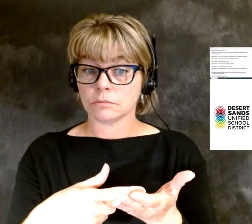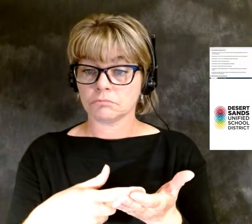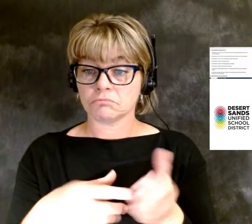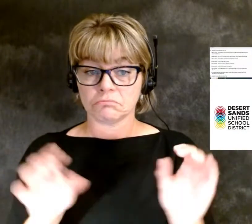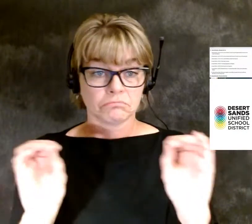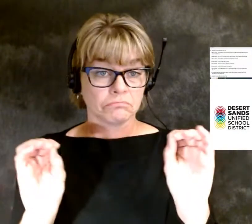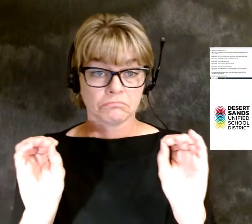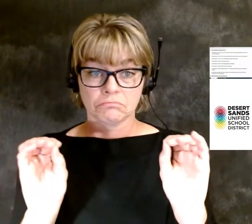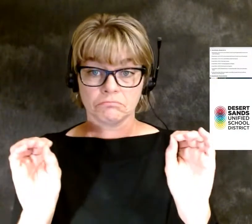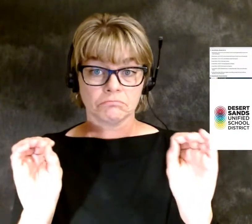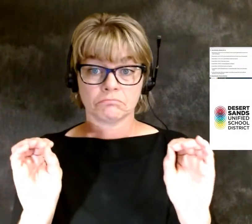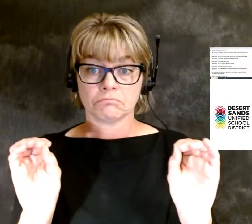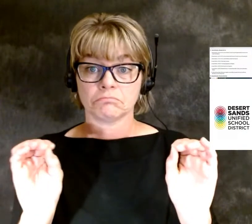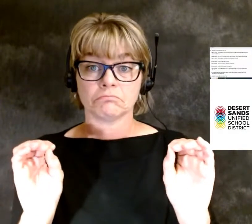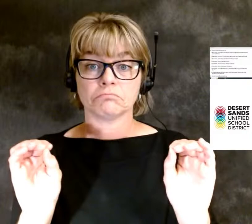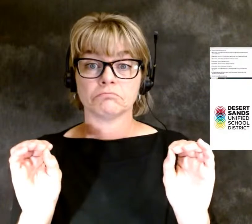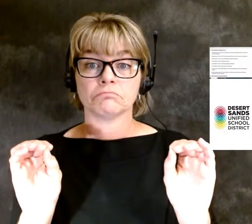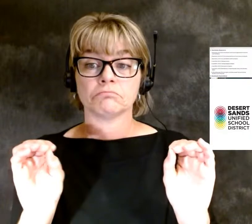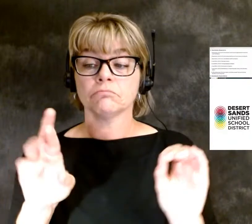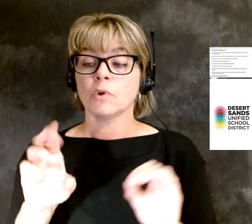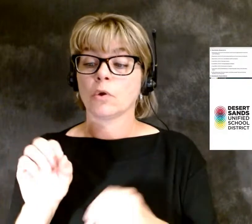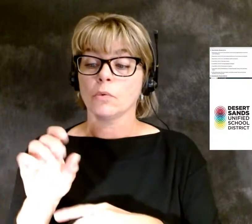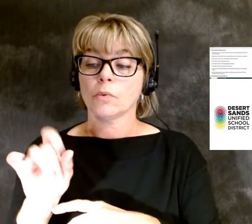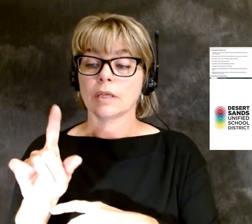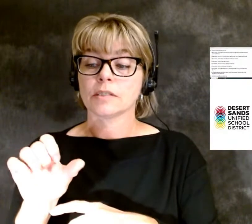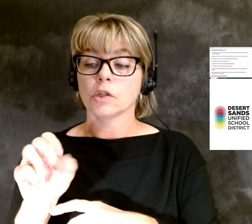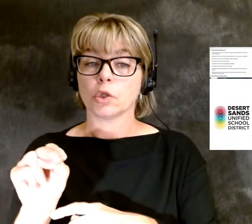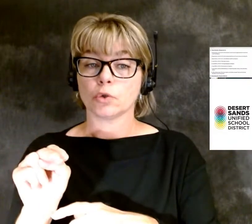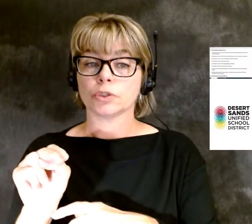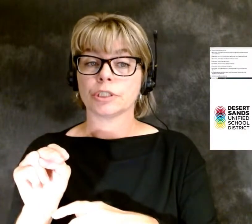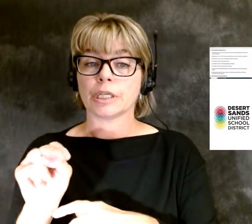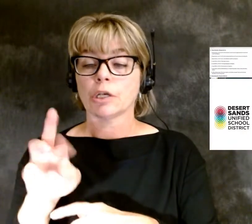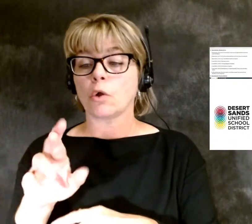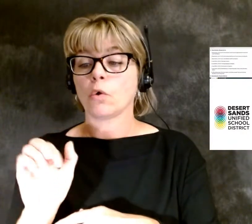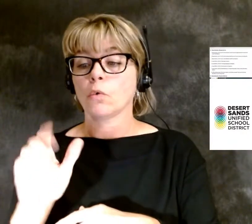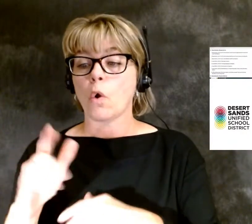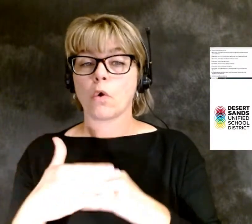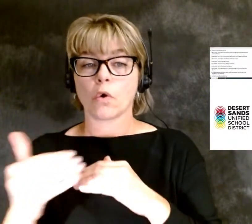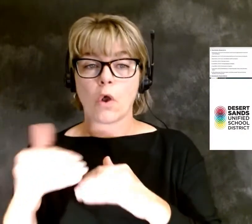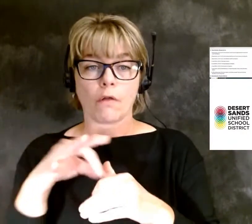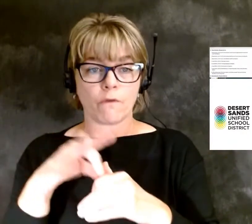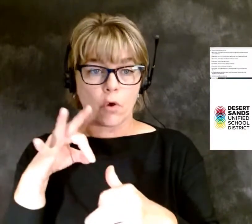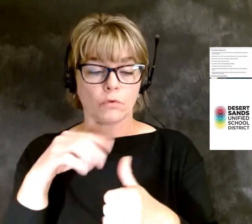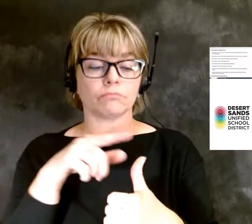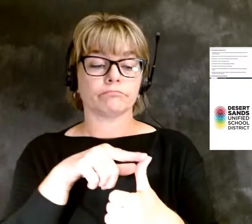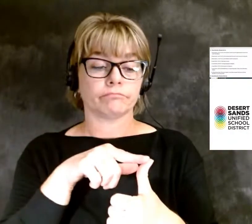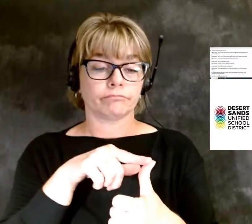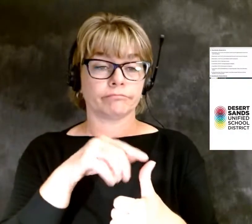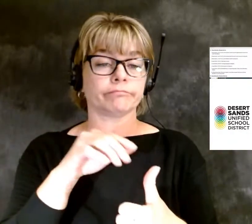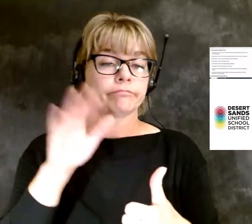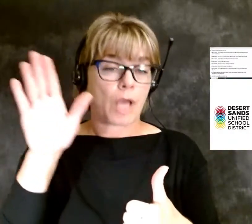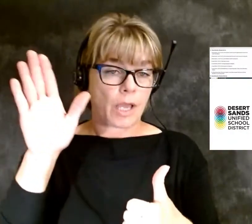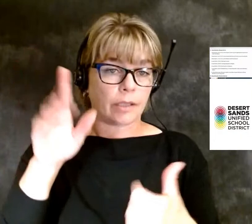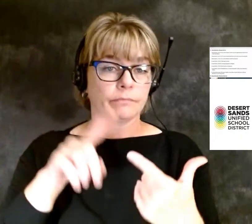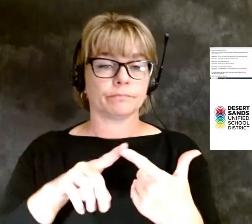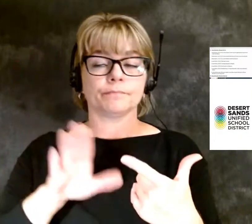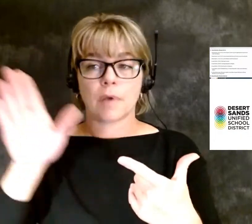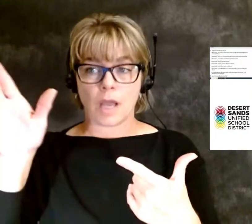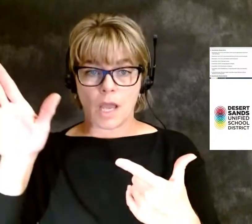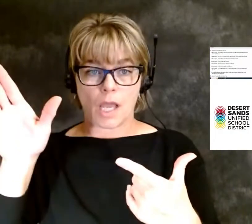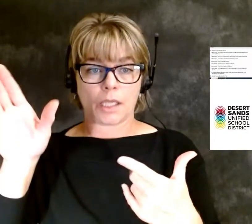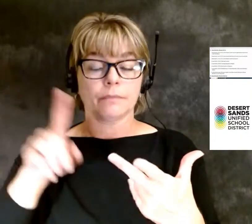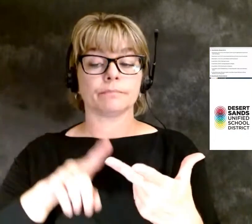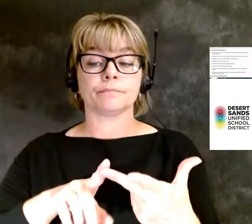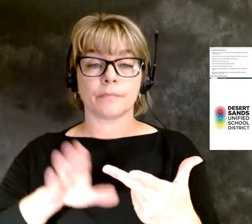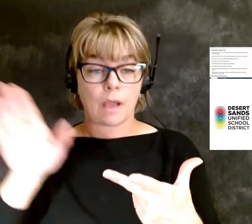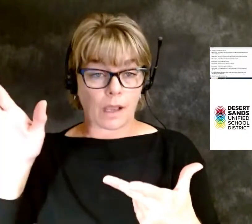none. This is a resolution, so it's a roll call vote. Mr. Duran? Aye. Dr. Watson? Aye. Ms.